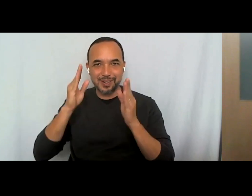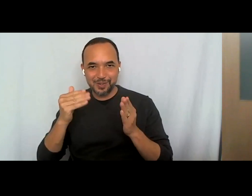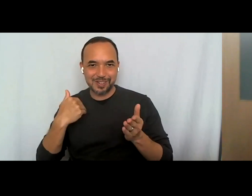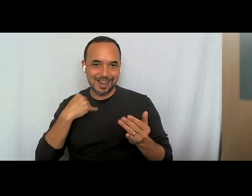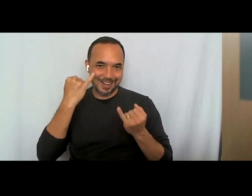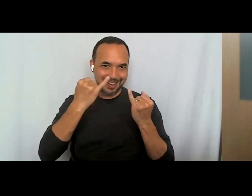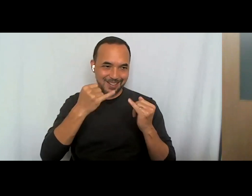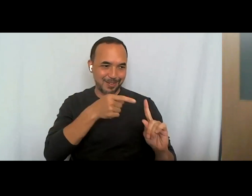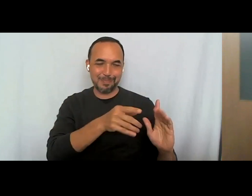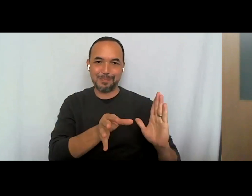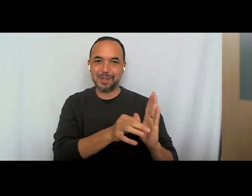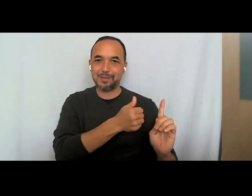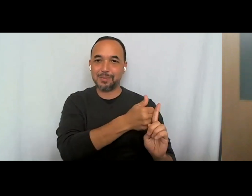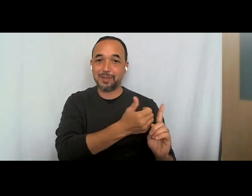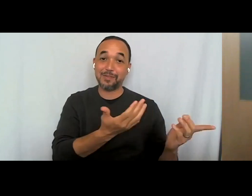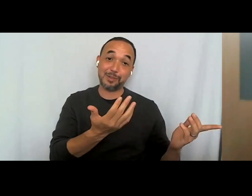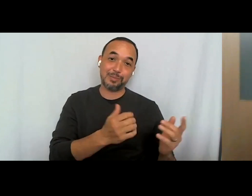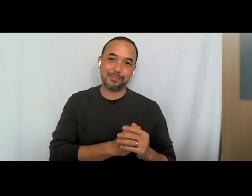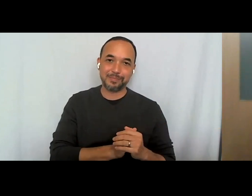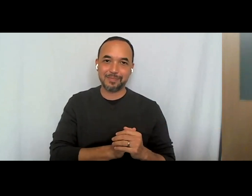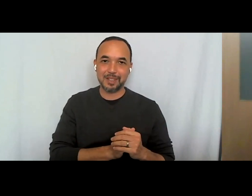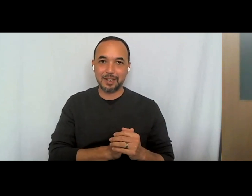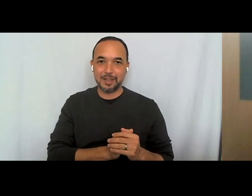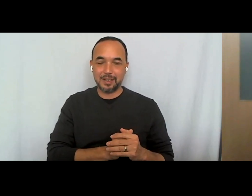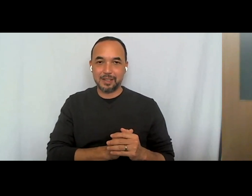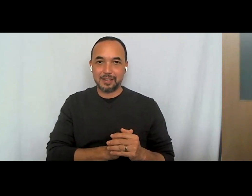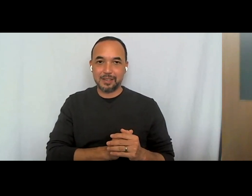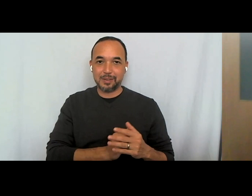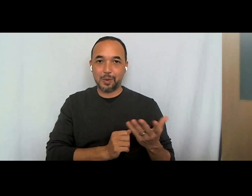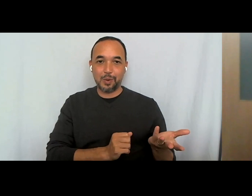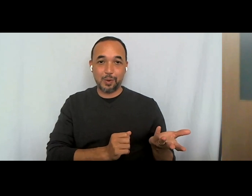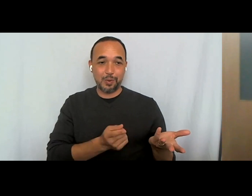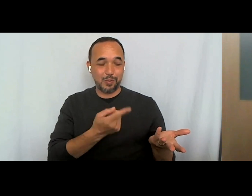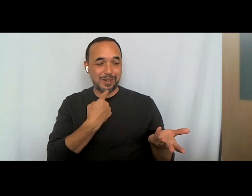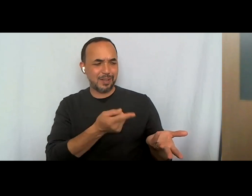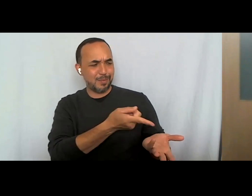we let him pick. What we say to him is, "You do you."